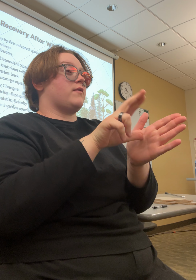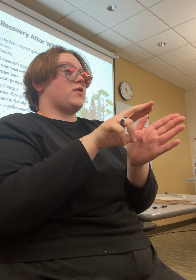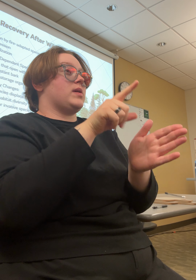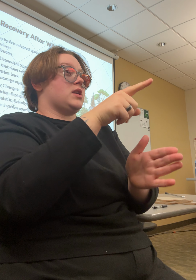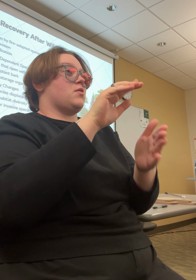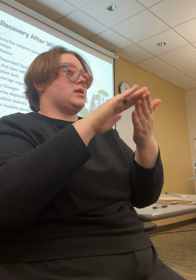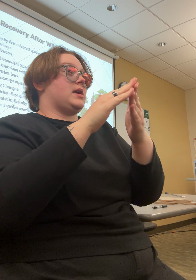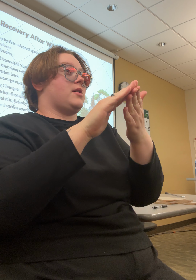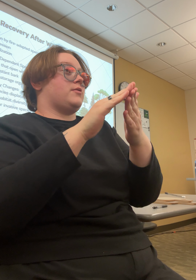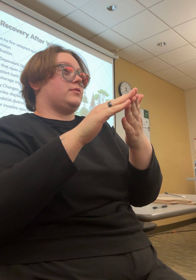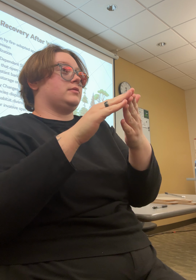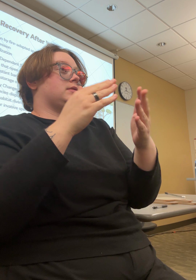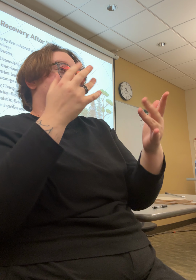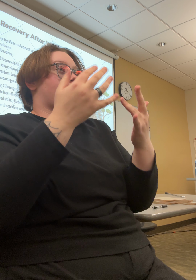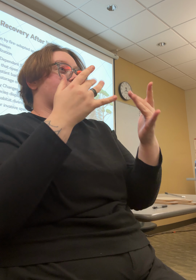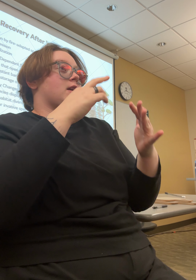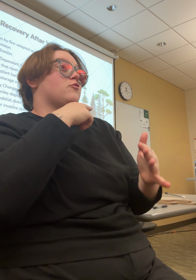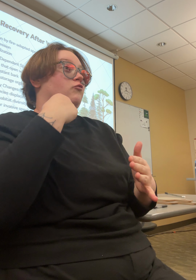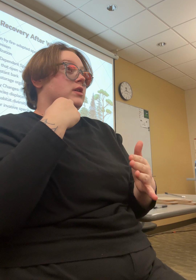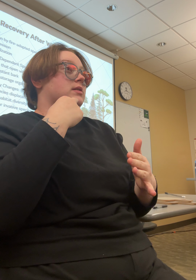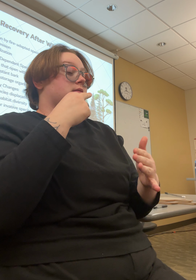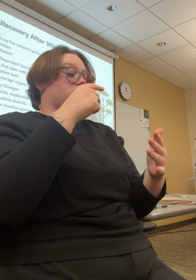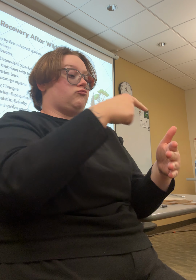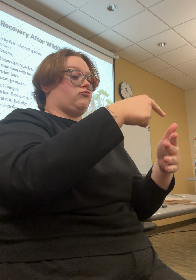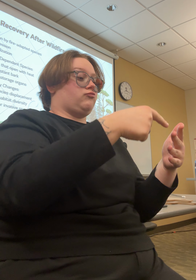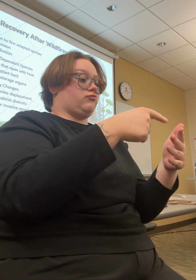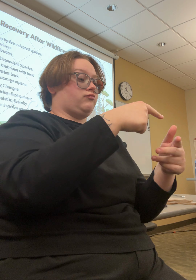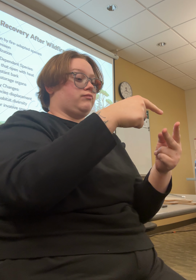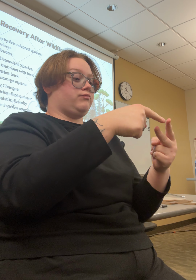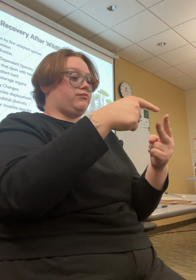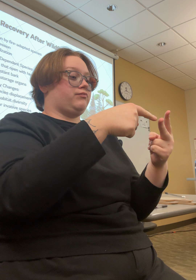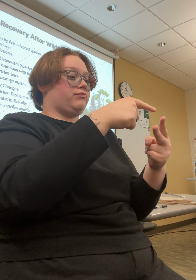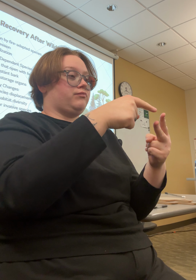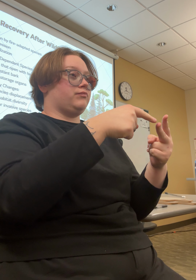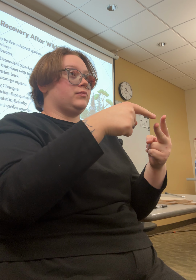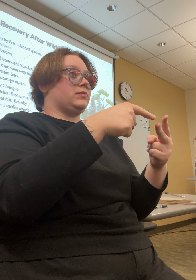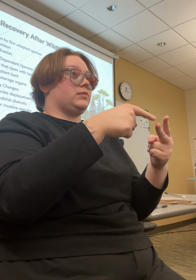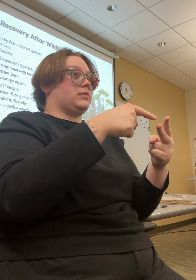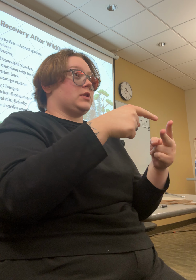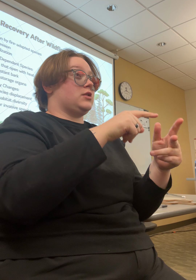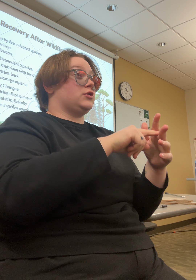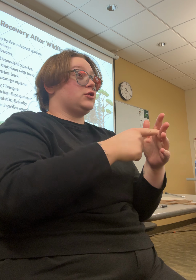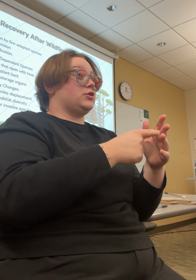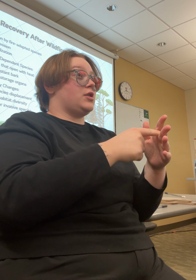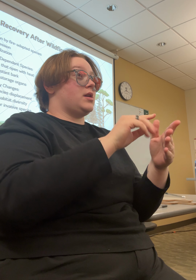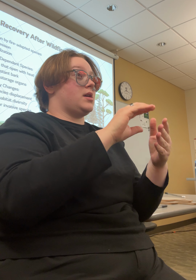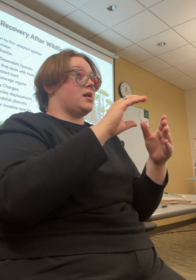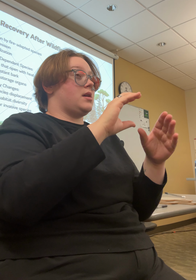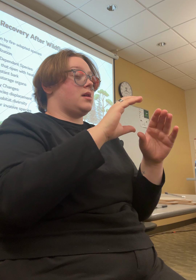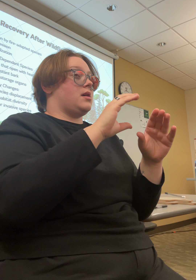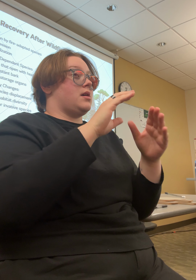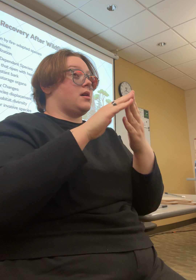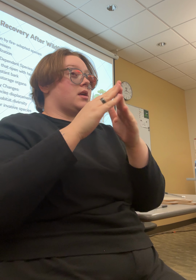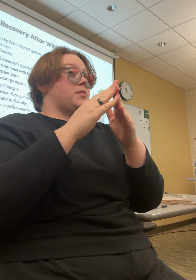options. with preventing We can and either mitigating conduct wildfires a in your community town. meeting to discuss Your decisions will wildfire determine the fate of the risks, community and the or surrounding analyze